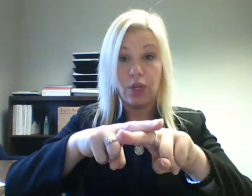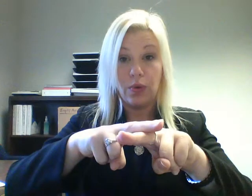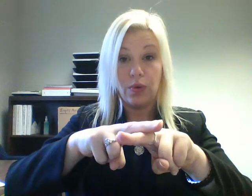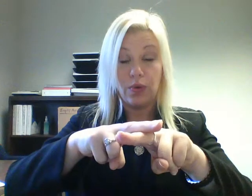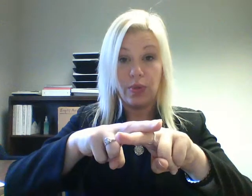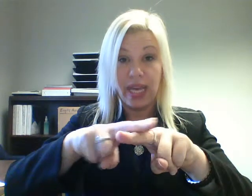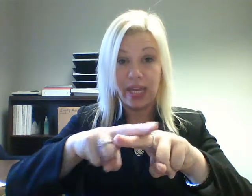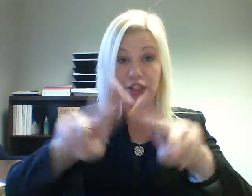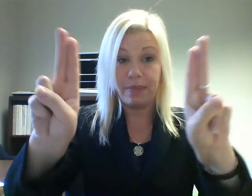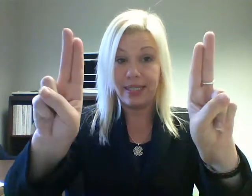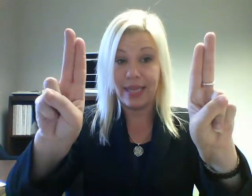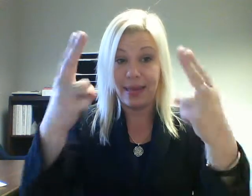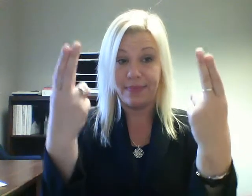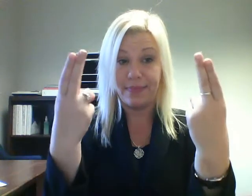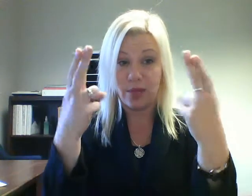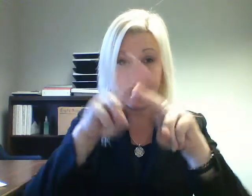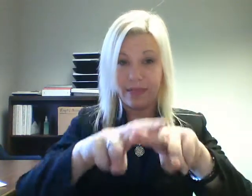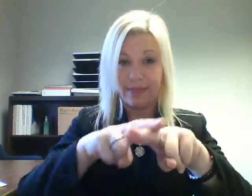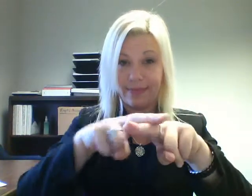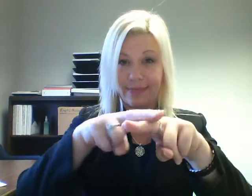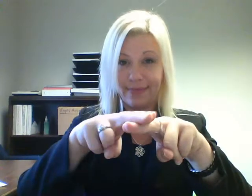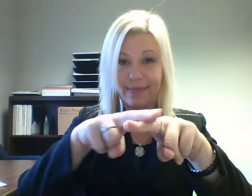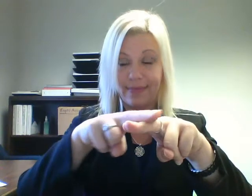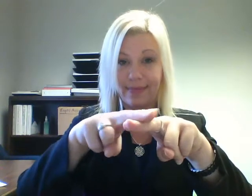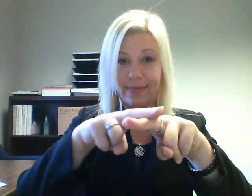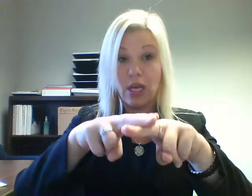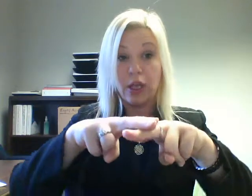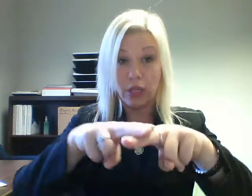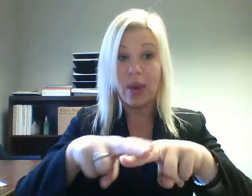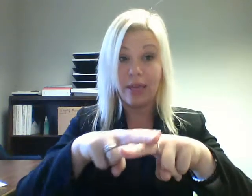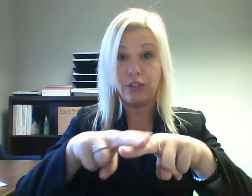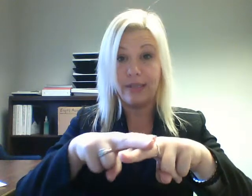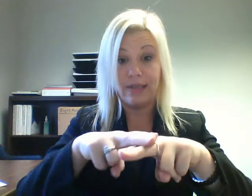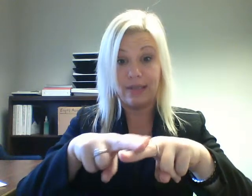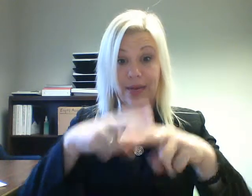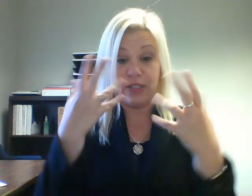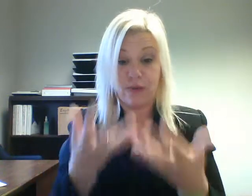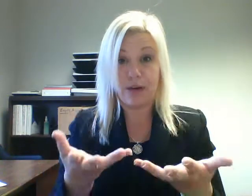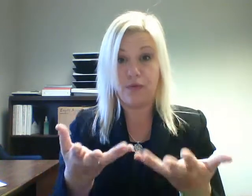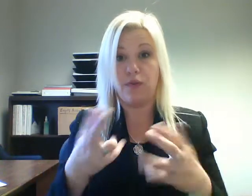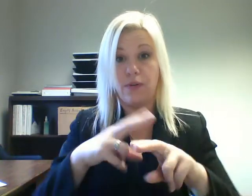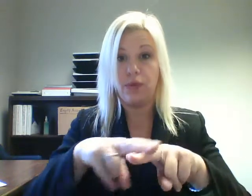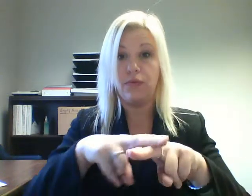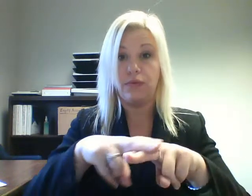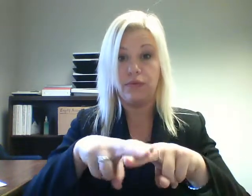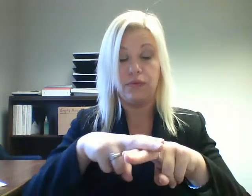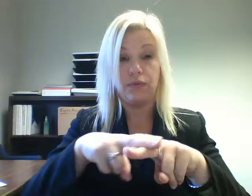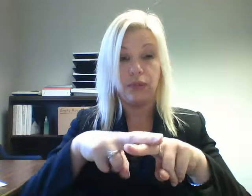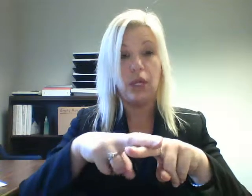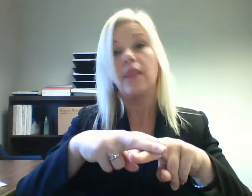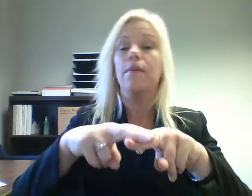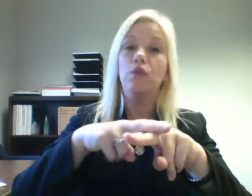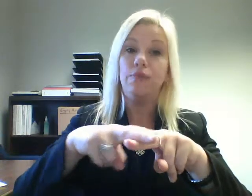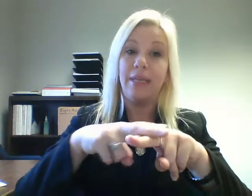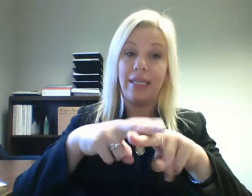So the hand shape's the same, right? The location is the same, it's right out in front of you. The movement is